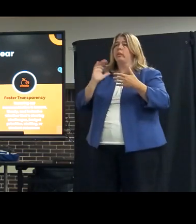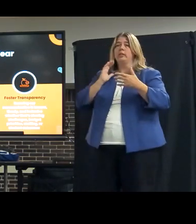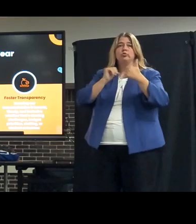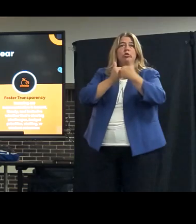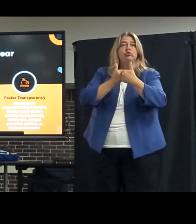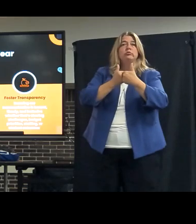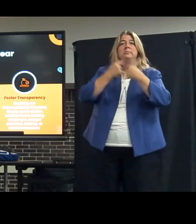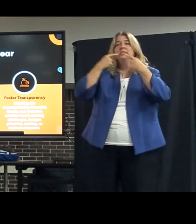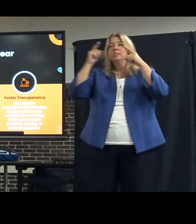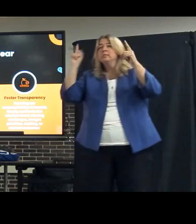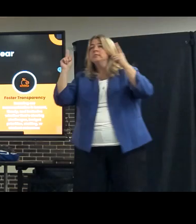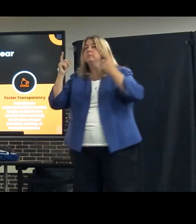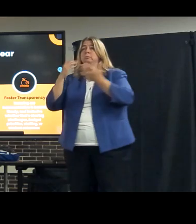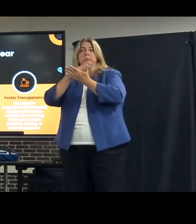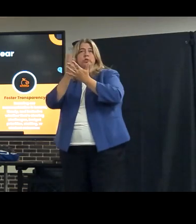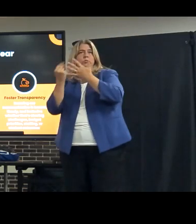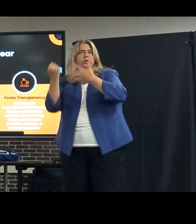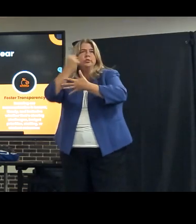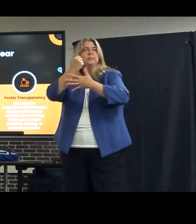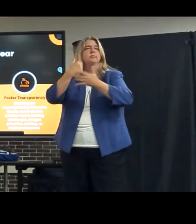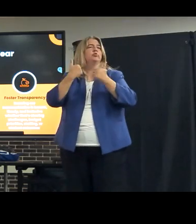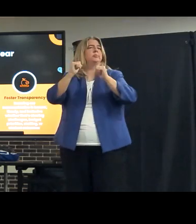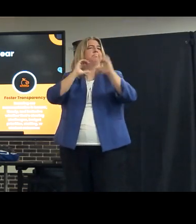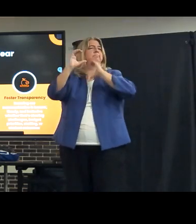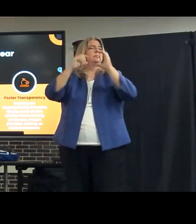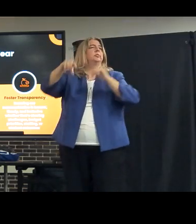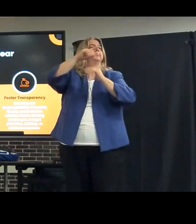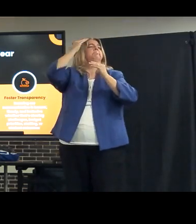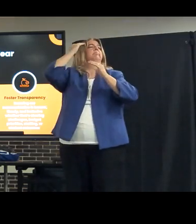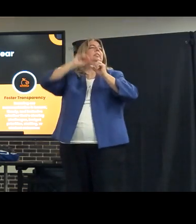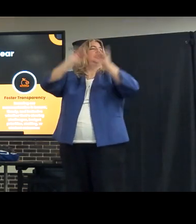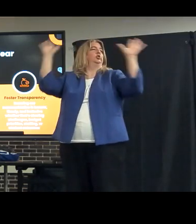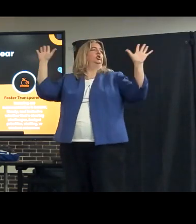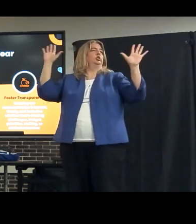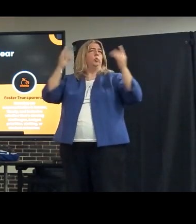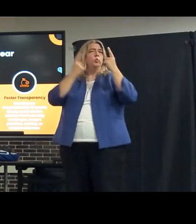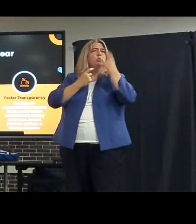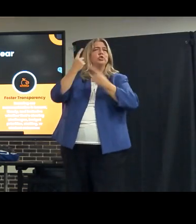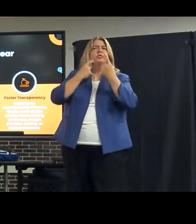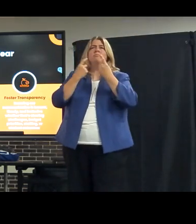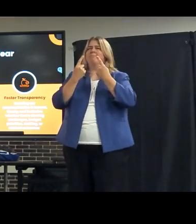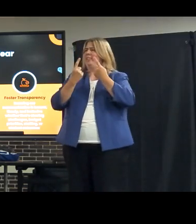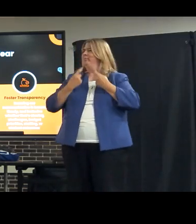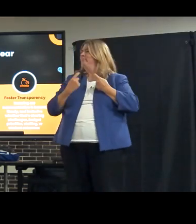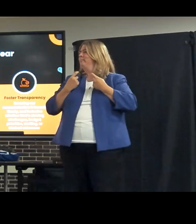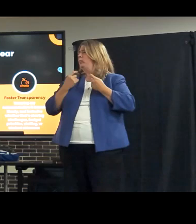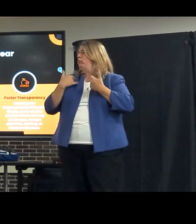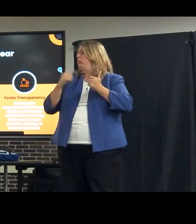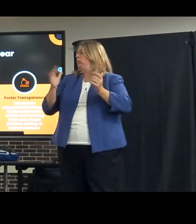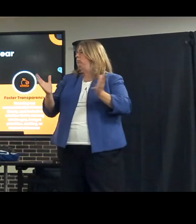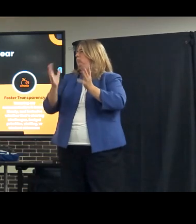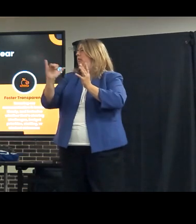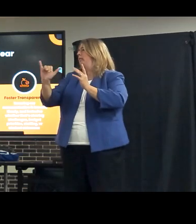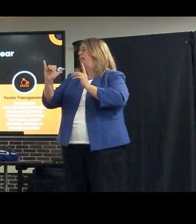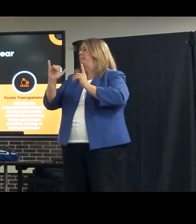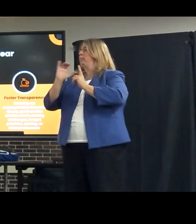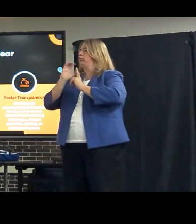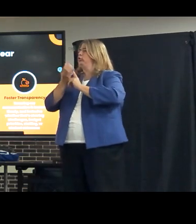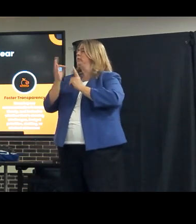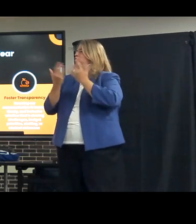environment, ensuring that communication is honest, that we are looking at our budget priorities and communicating